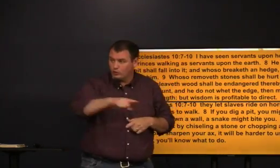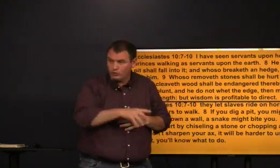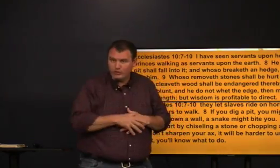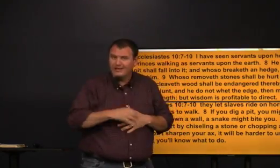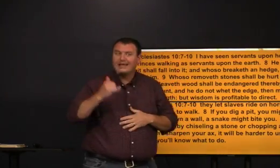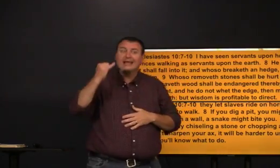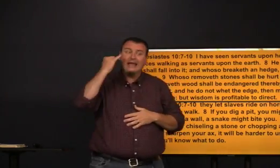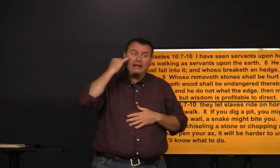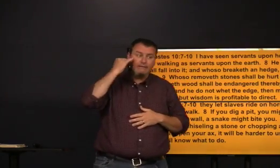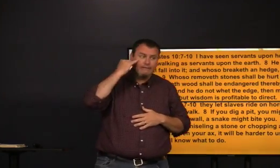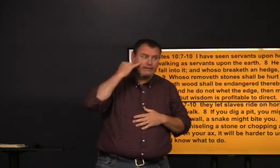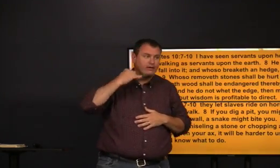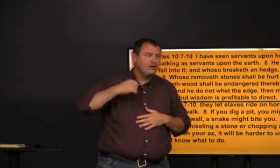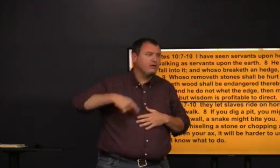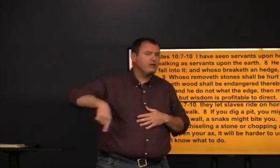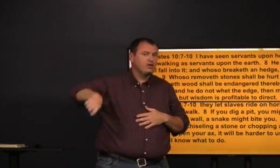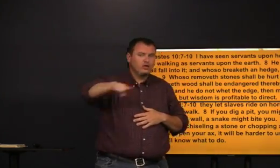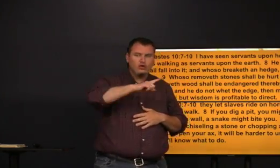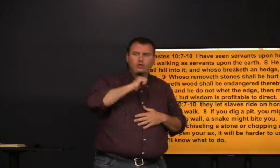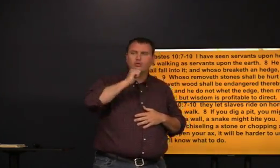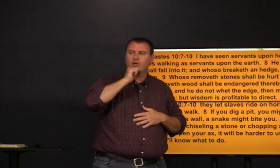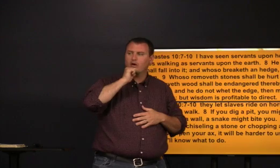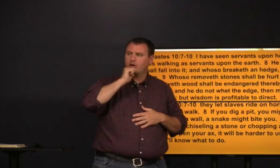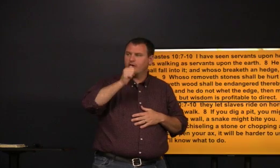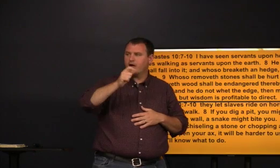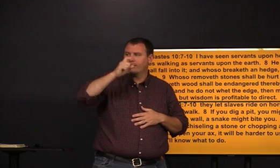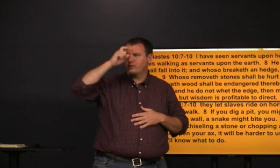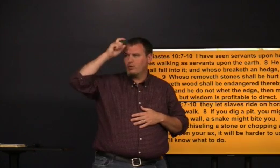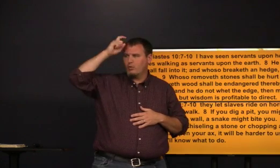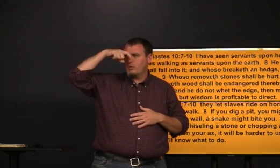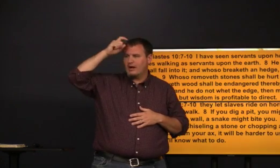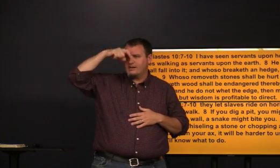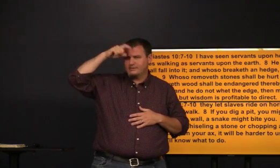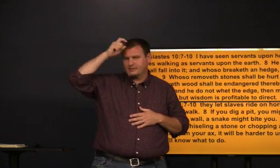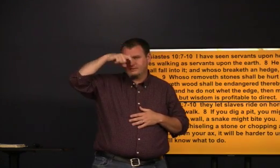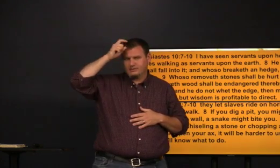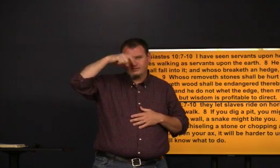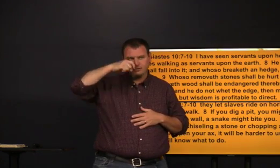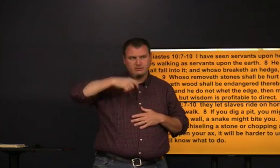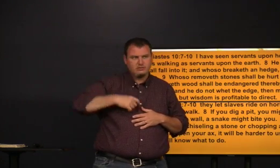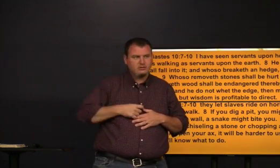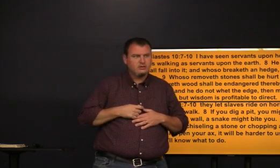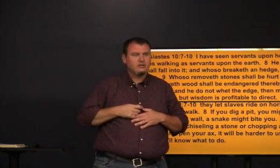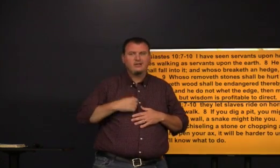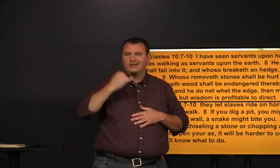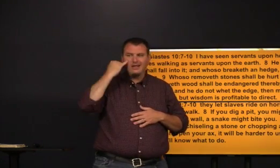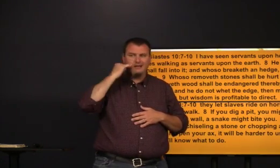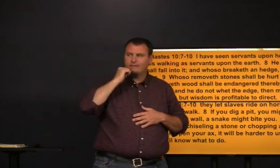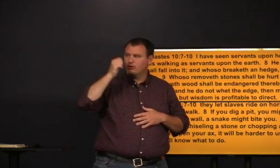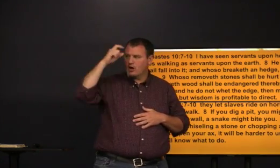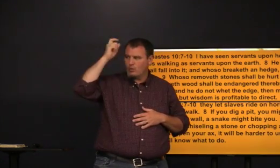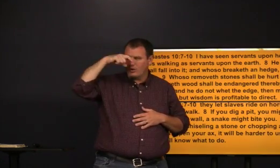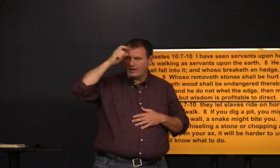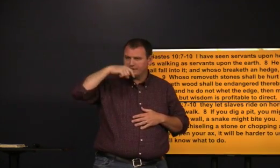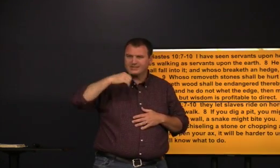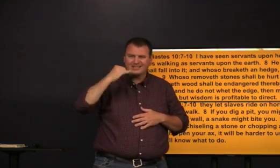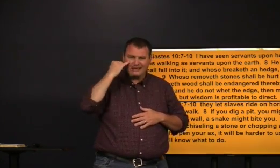you if you are not wise. If you're not wise. If